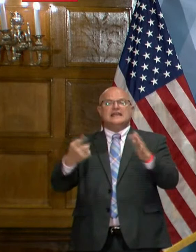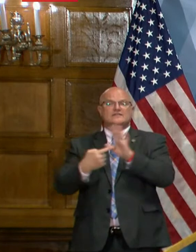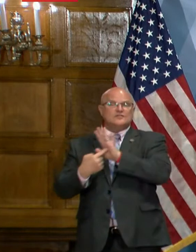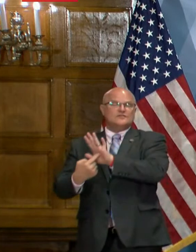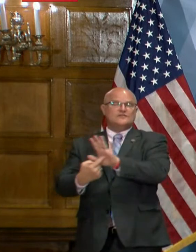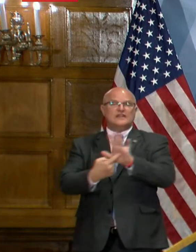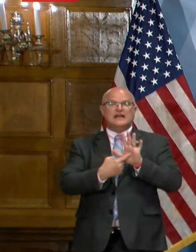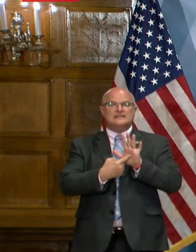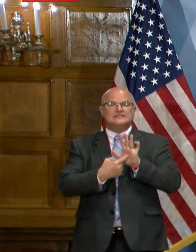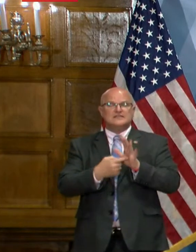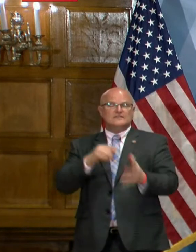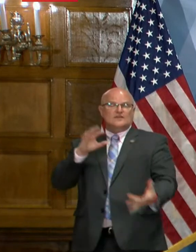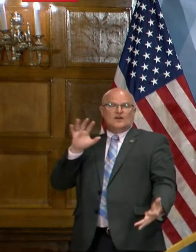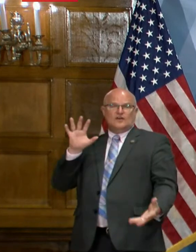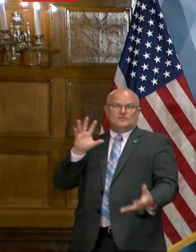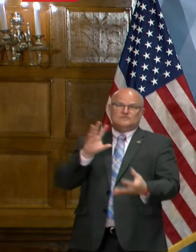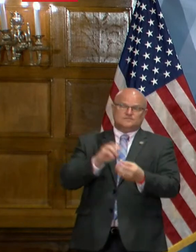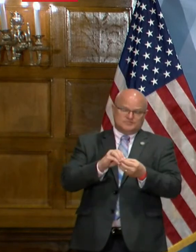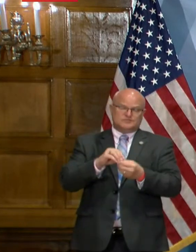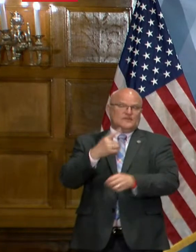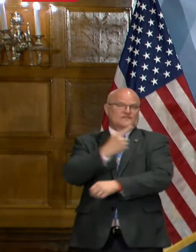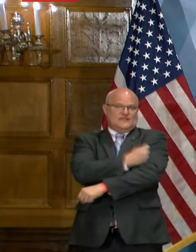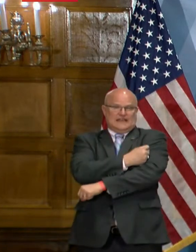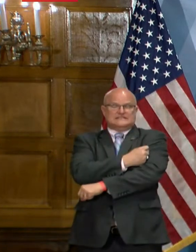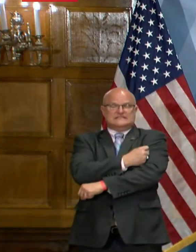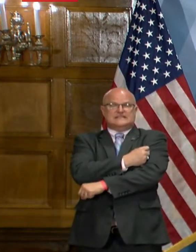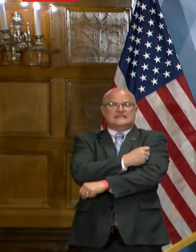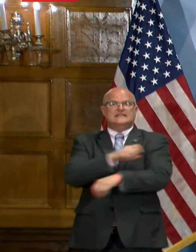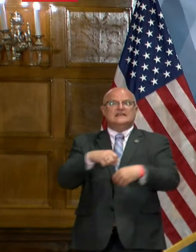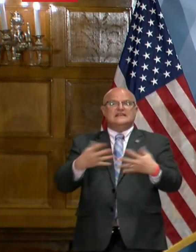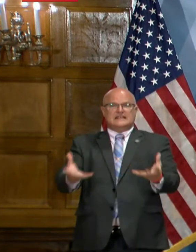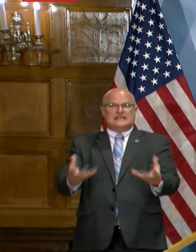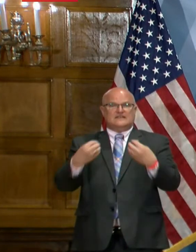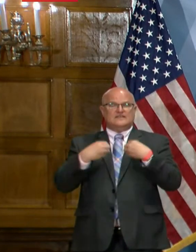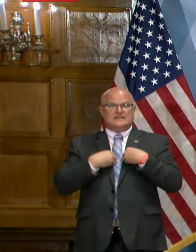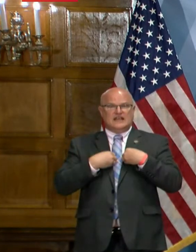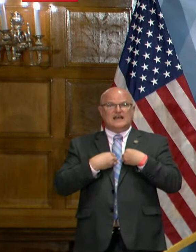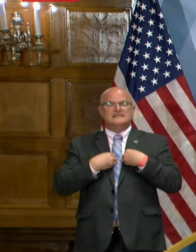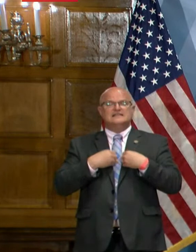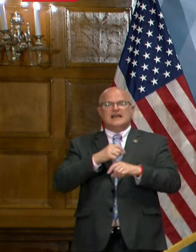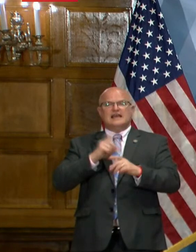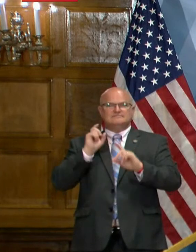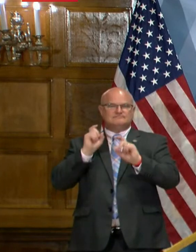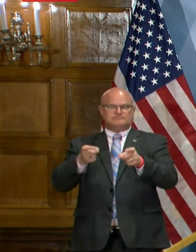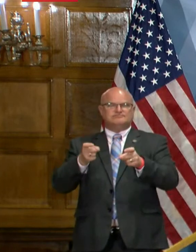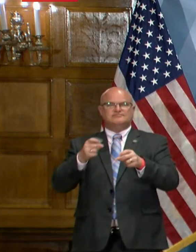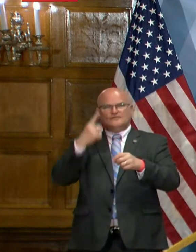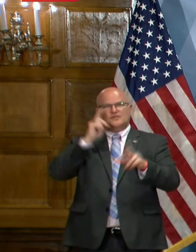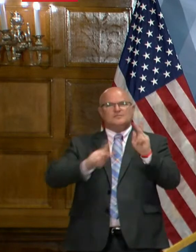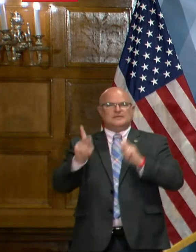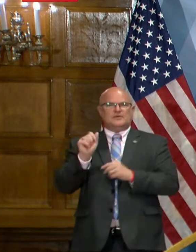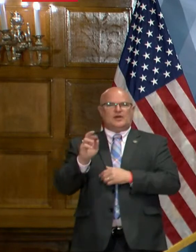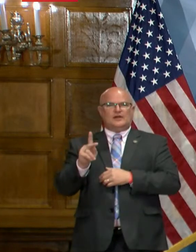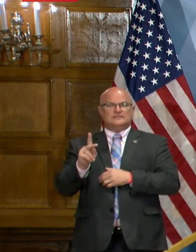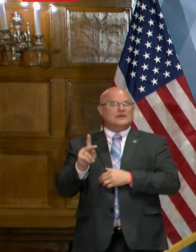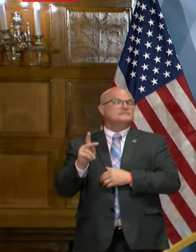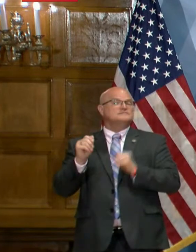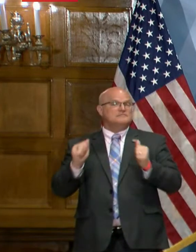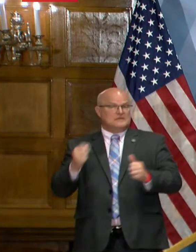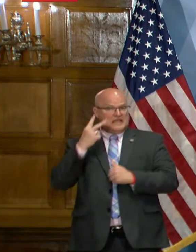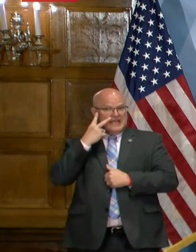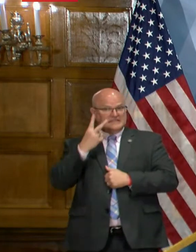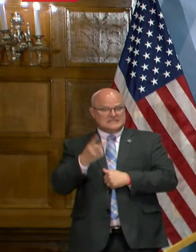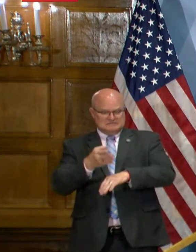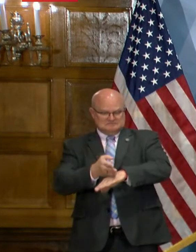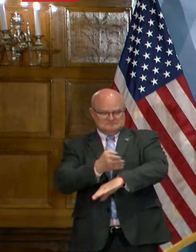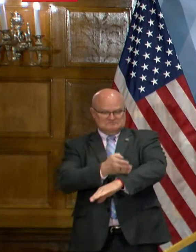reflection of the total pool of vaccines that are being given to us and that are being administered. And you can see that we are